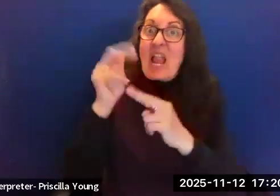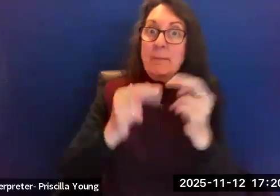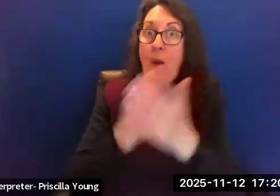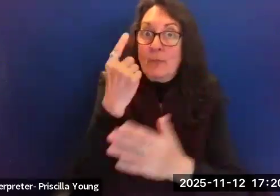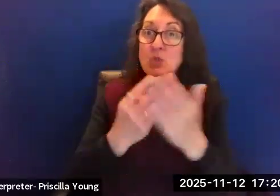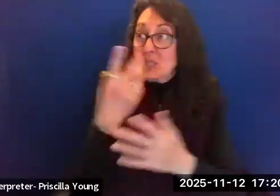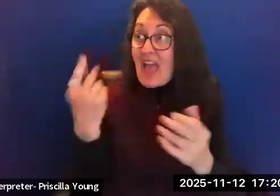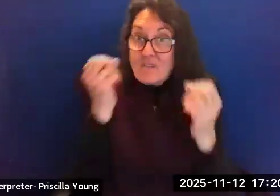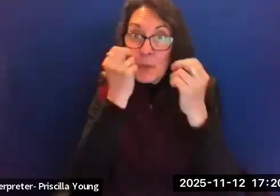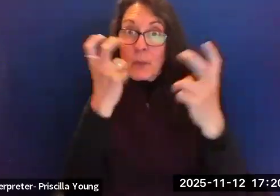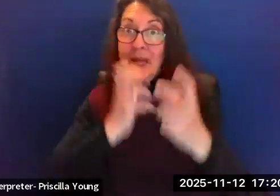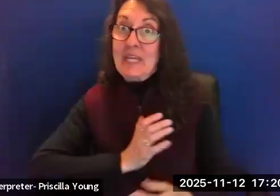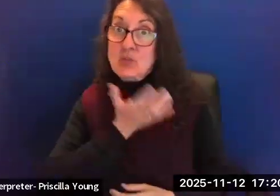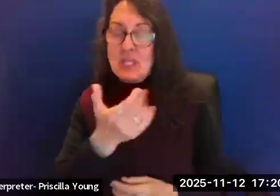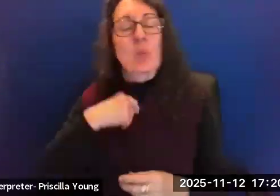focus.